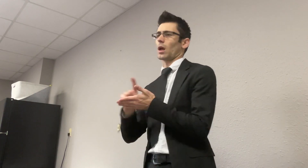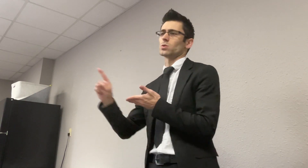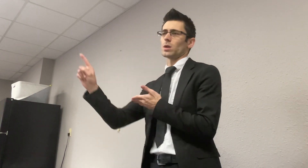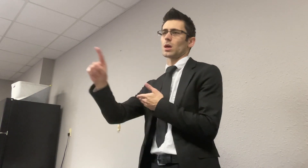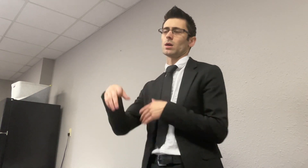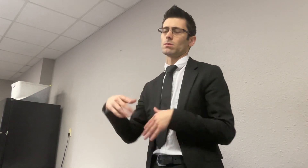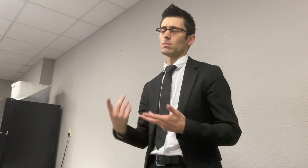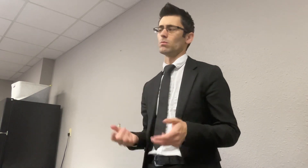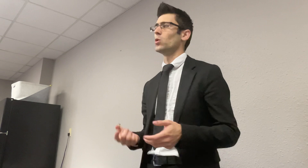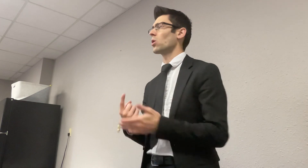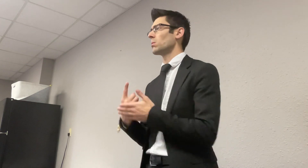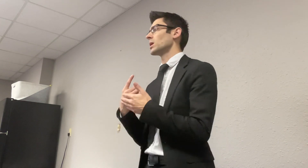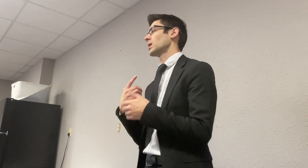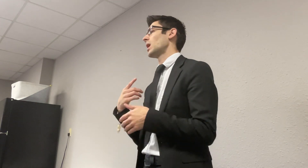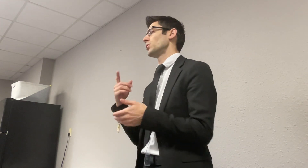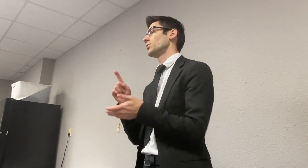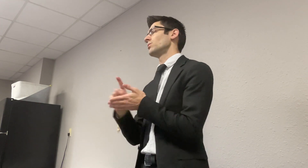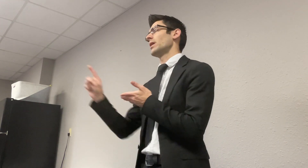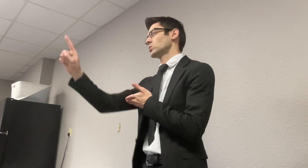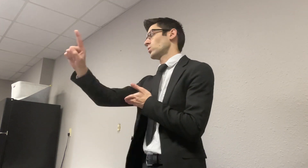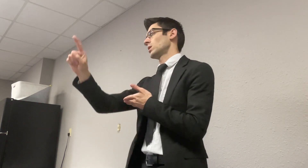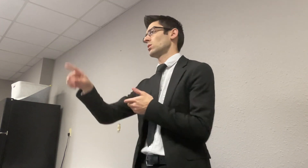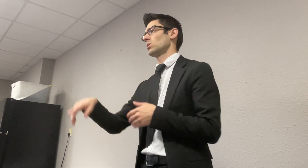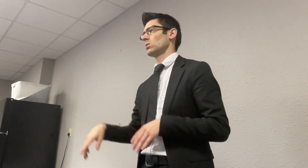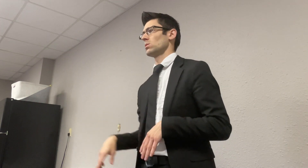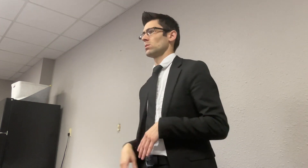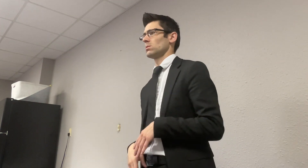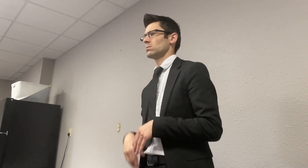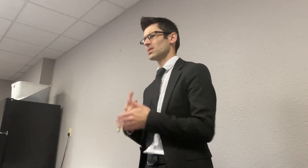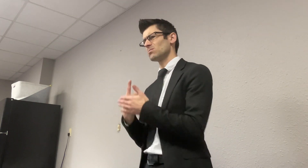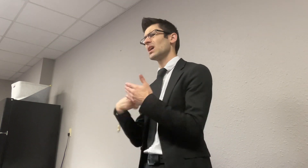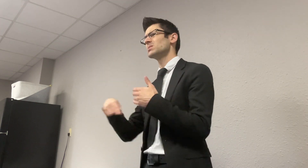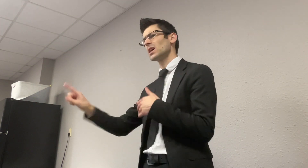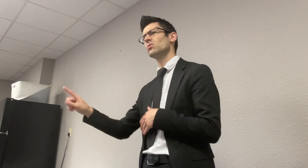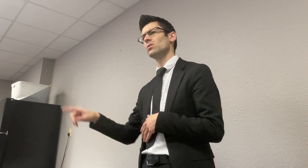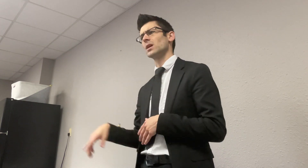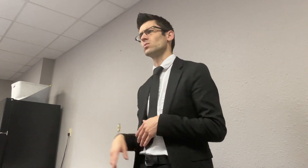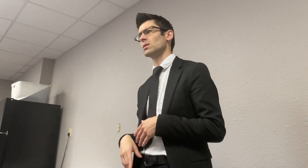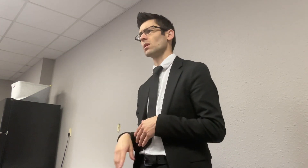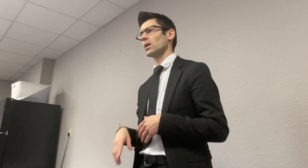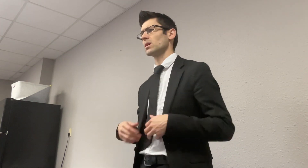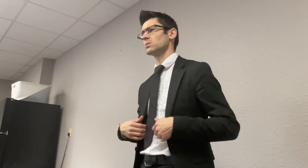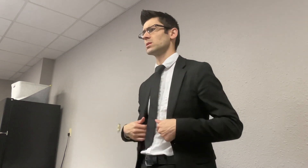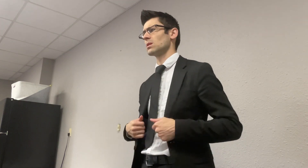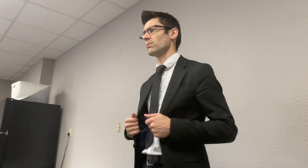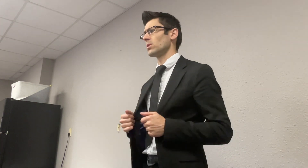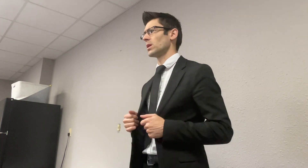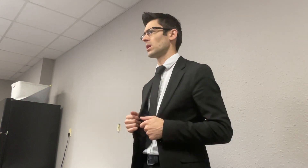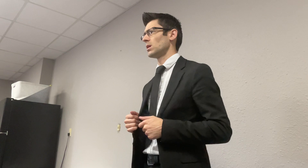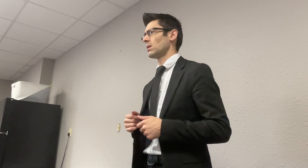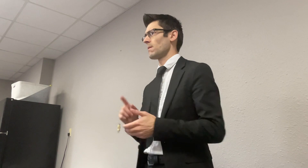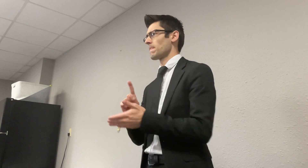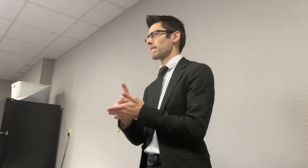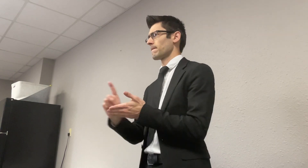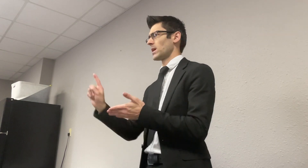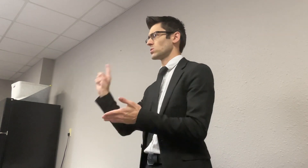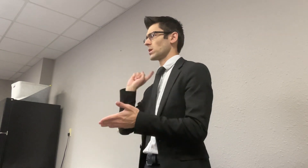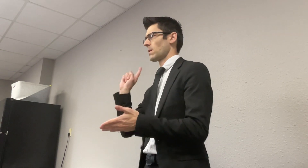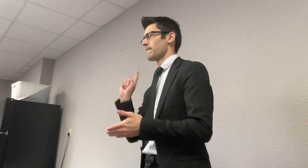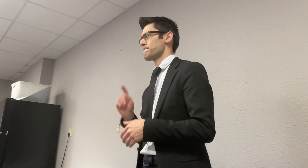week. Normally I'll do next week. Sometimes I do next week though. I catch myself. I Last week. was gonna let